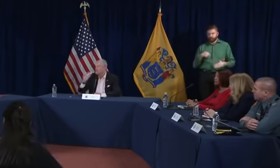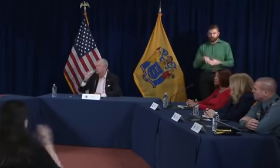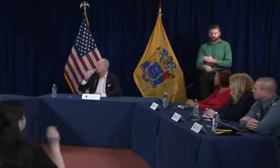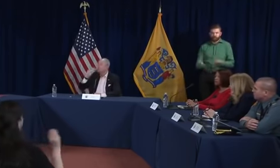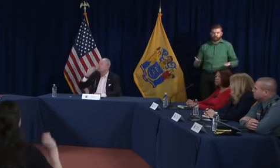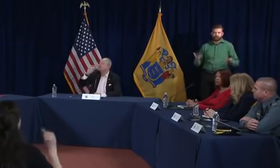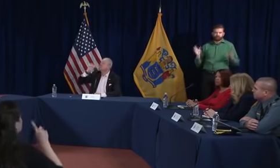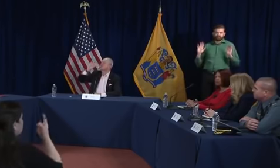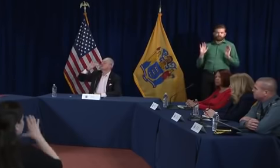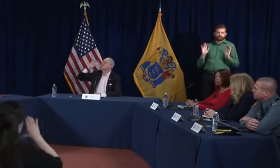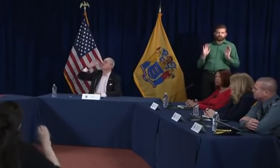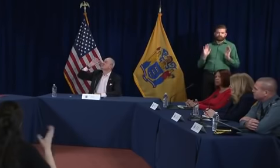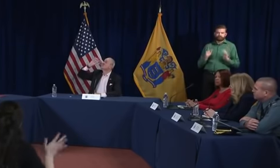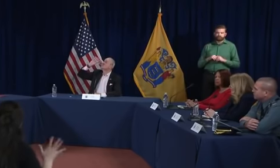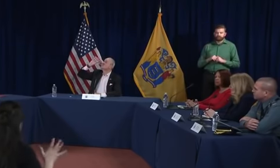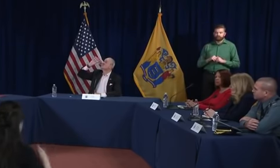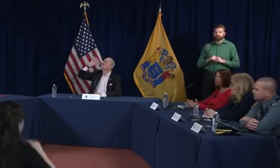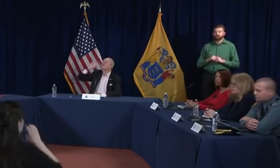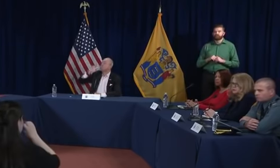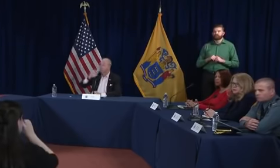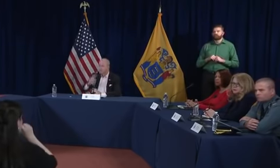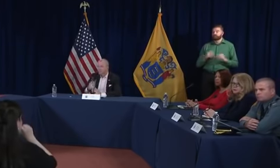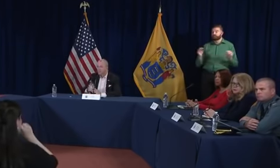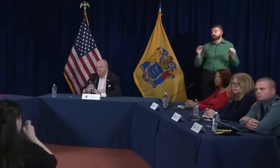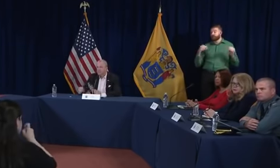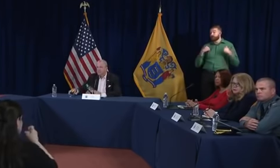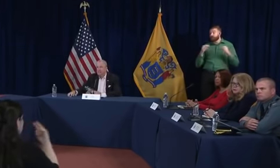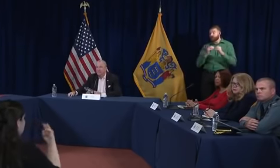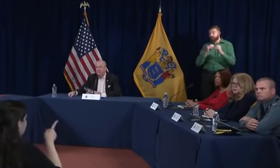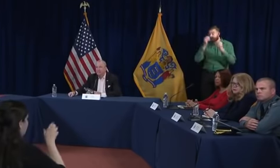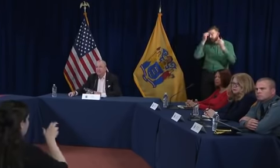just the counties, Essex and Hudson.